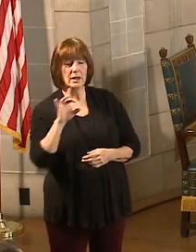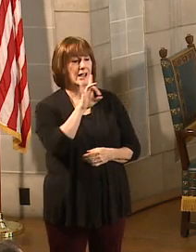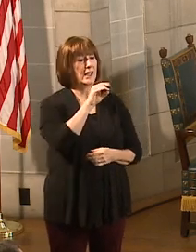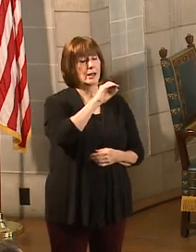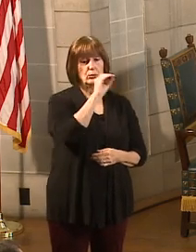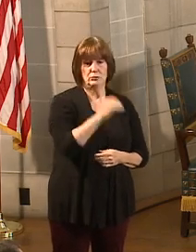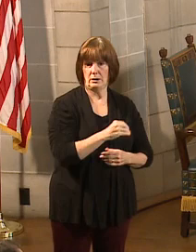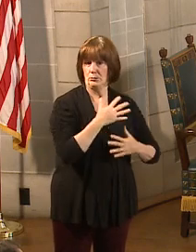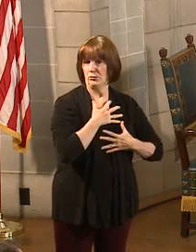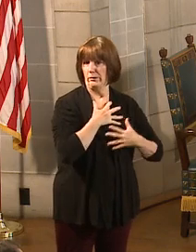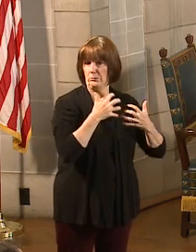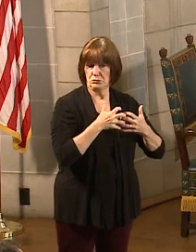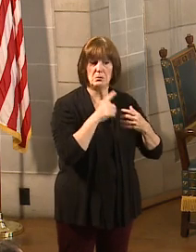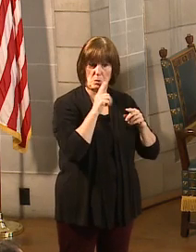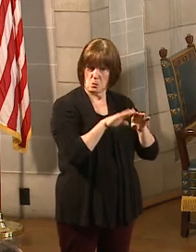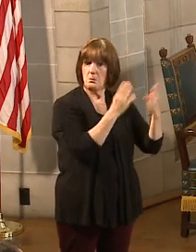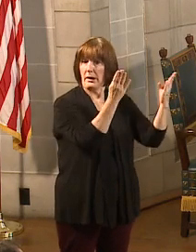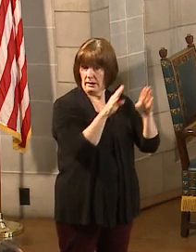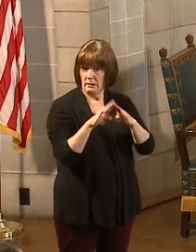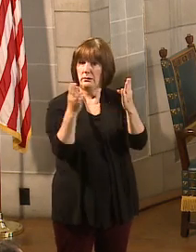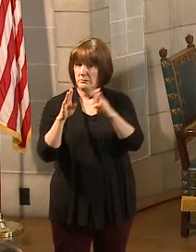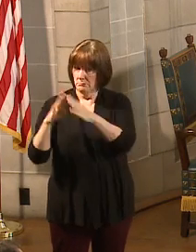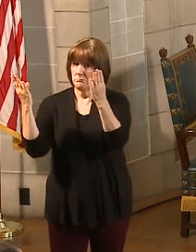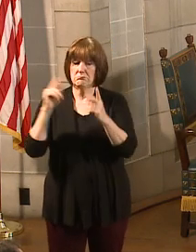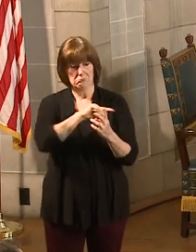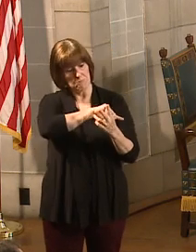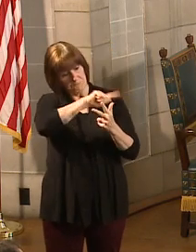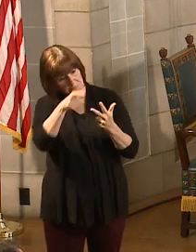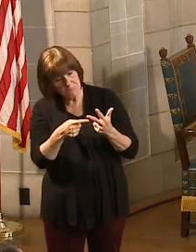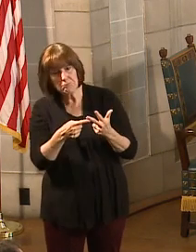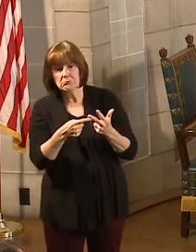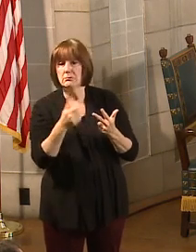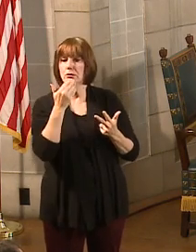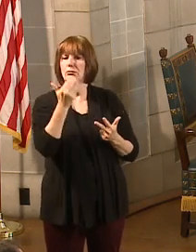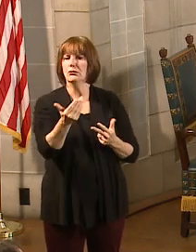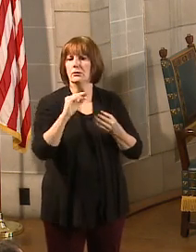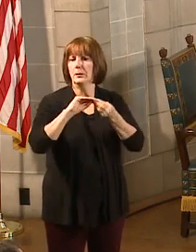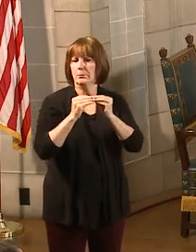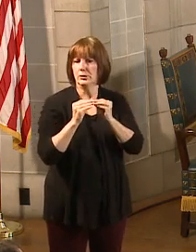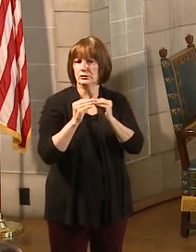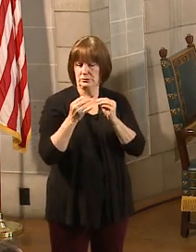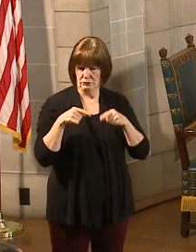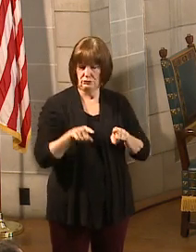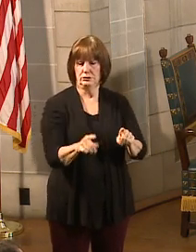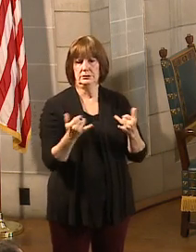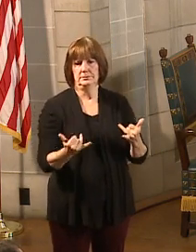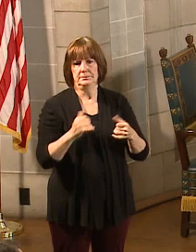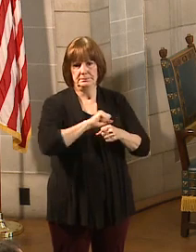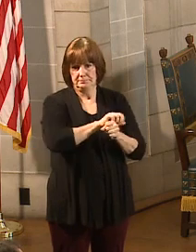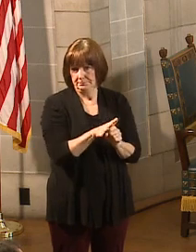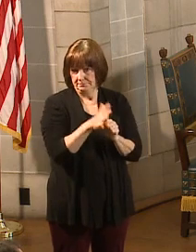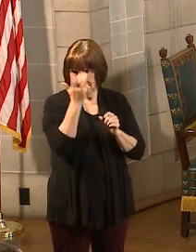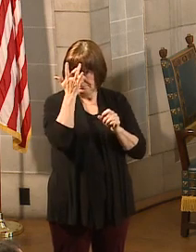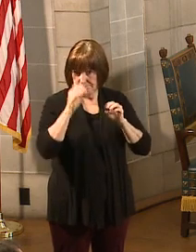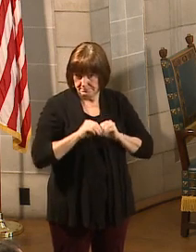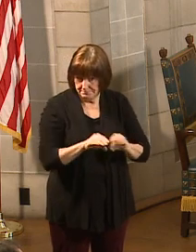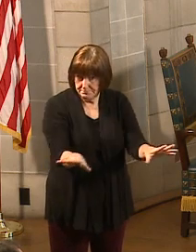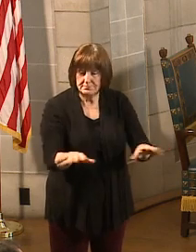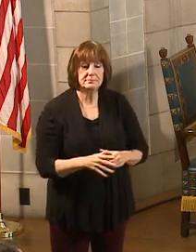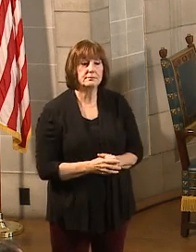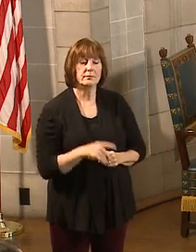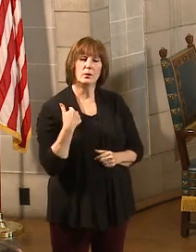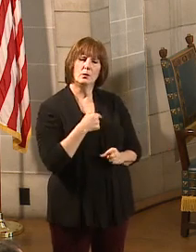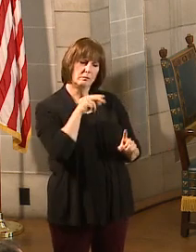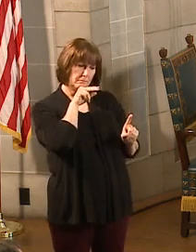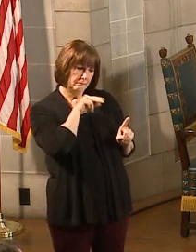80% of our ventilators are available. So those numbers have remained robust through this entire pandemic, and that is our guidepost. That is what we